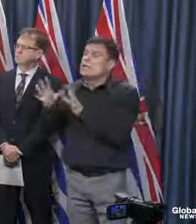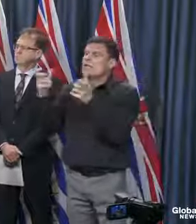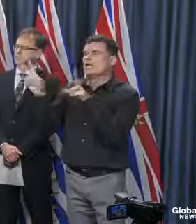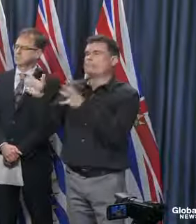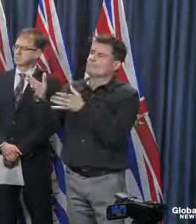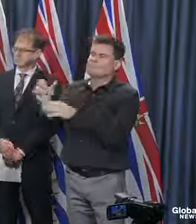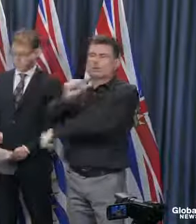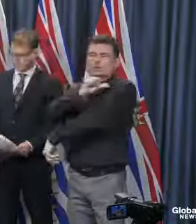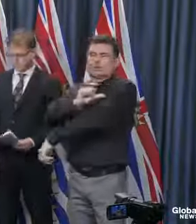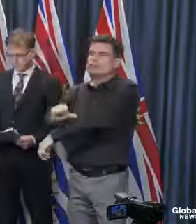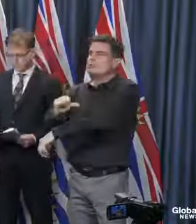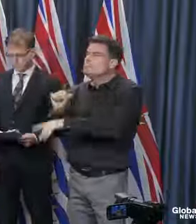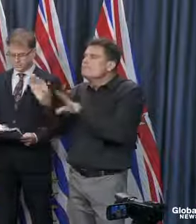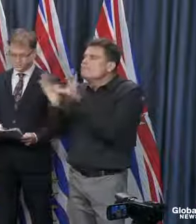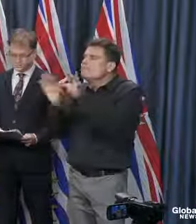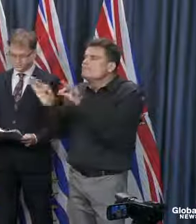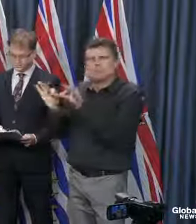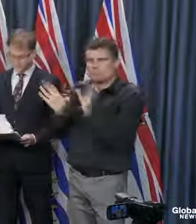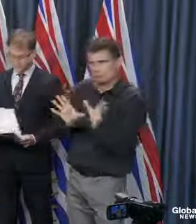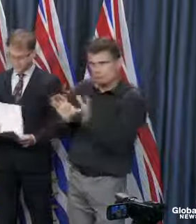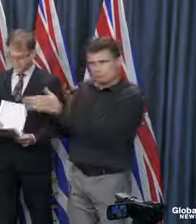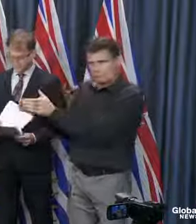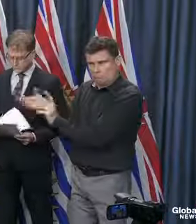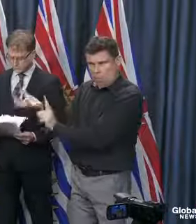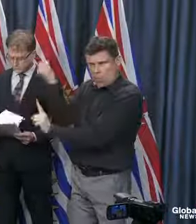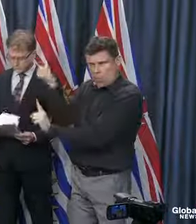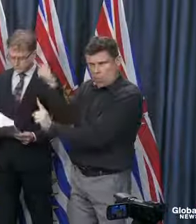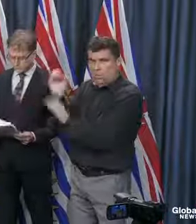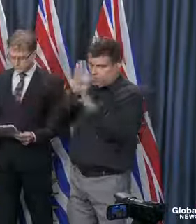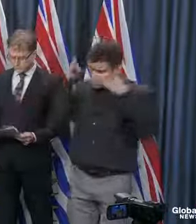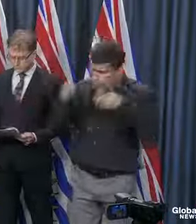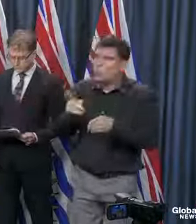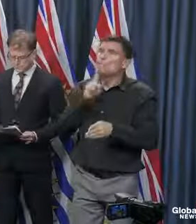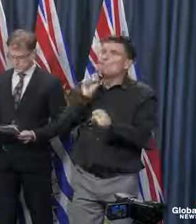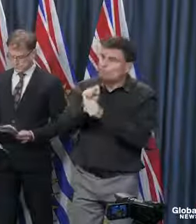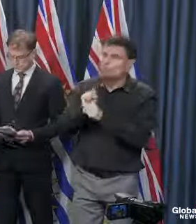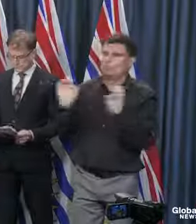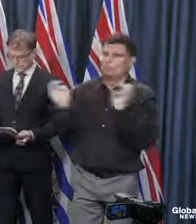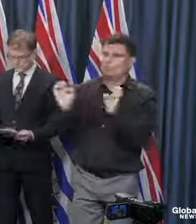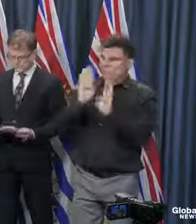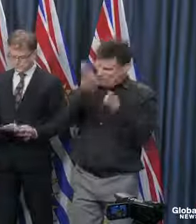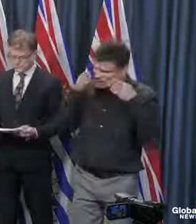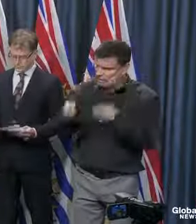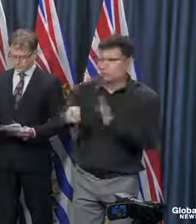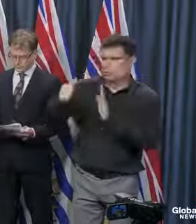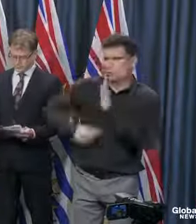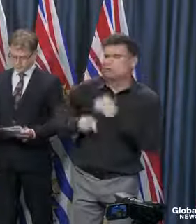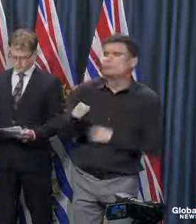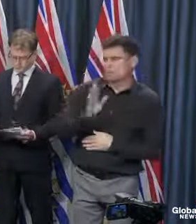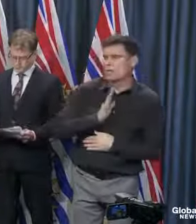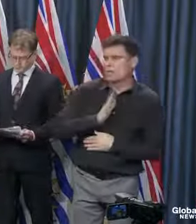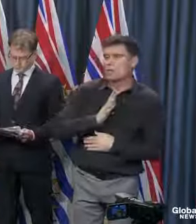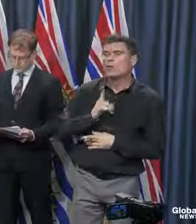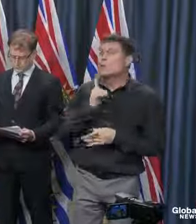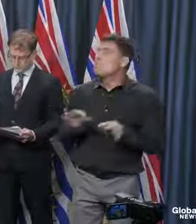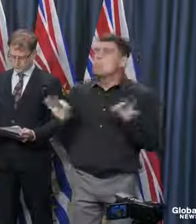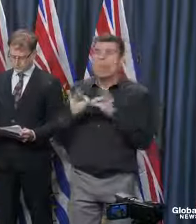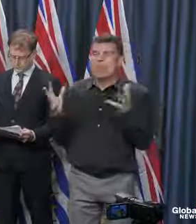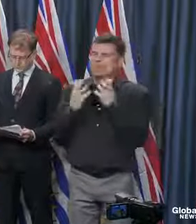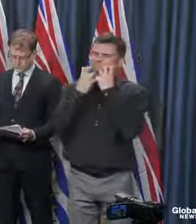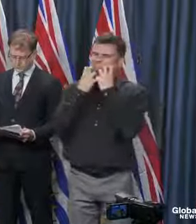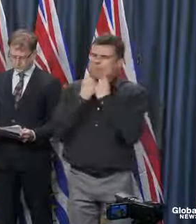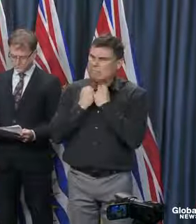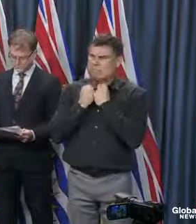facilities. We'll also be stepping up the protection of the most vulnerable in our communities, in our long-term care homes,